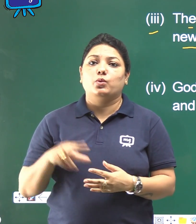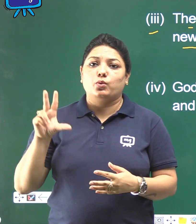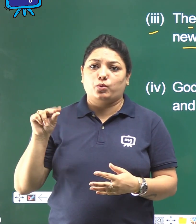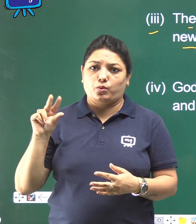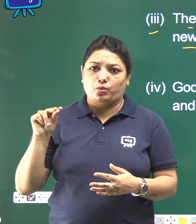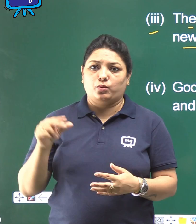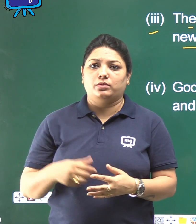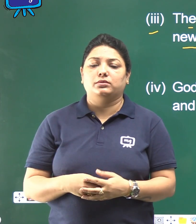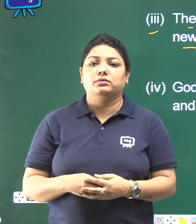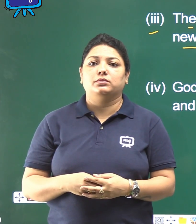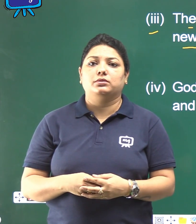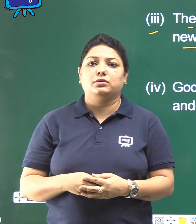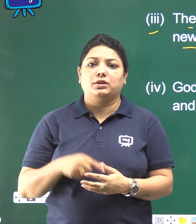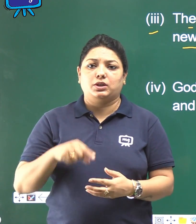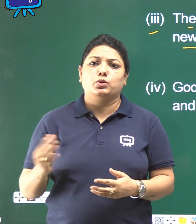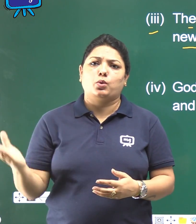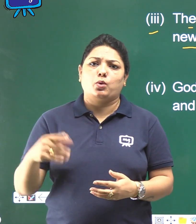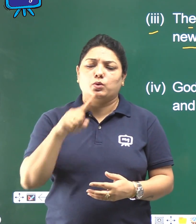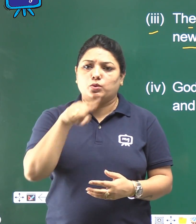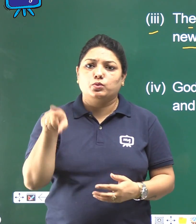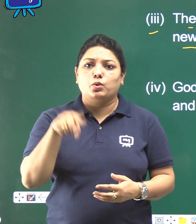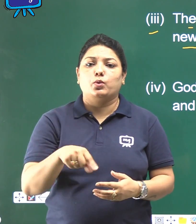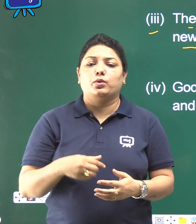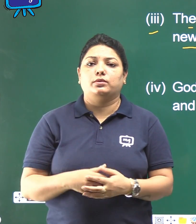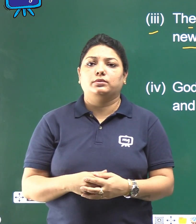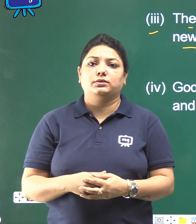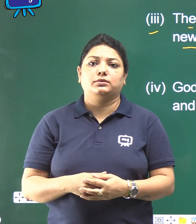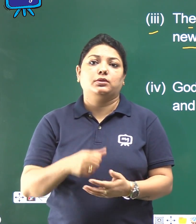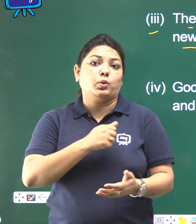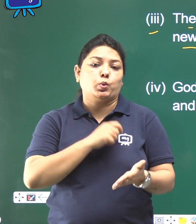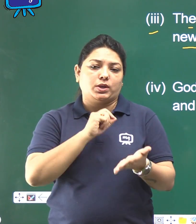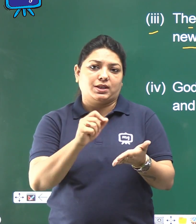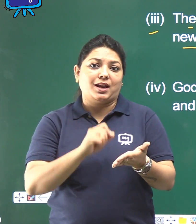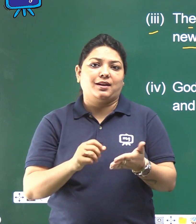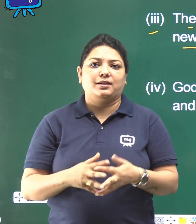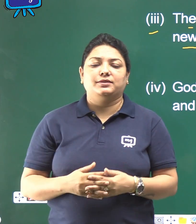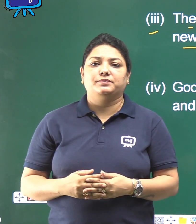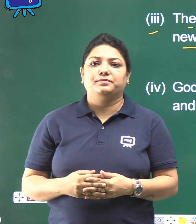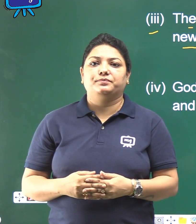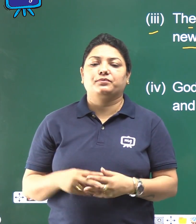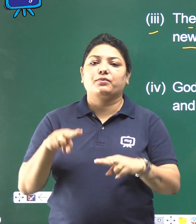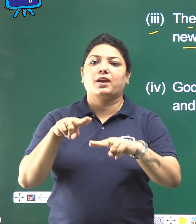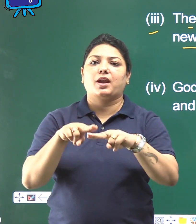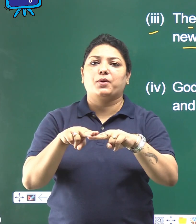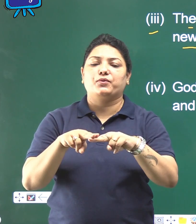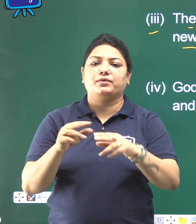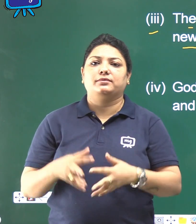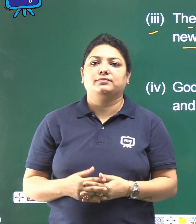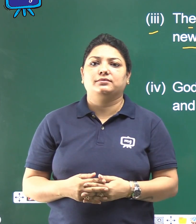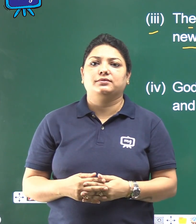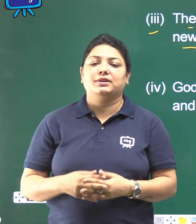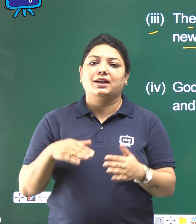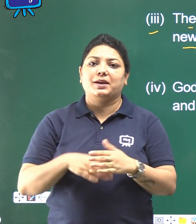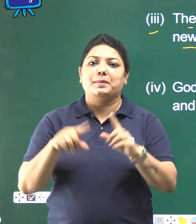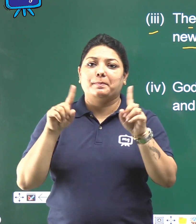No, it's also wrong. So we shall write F in